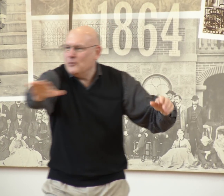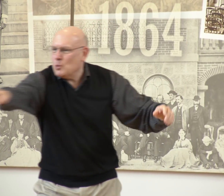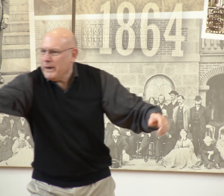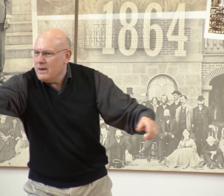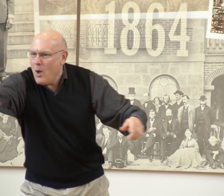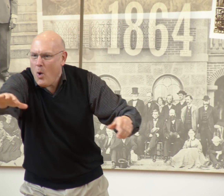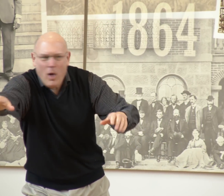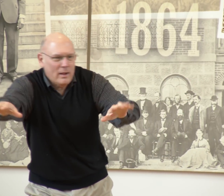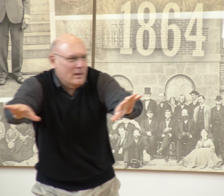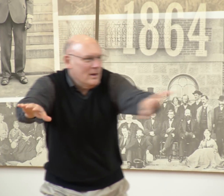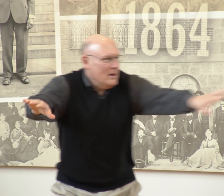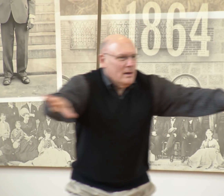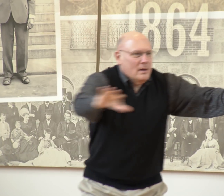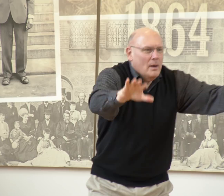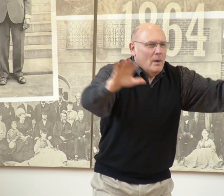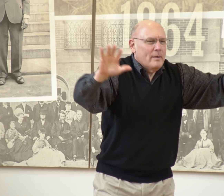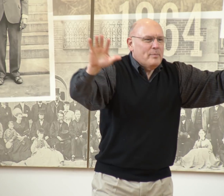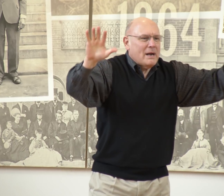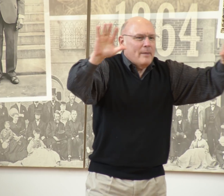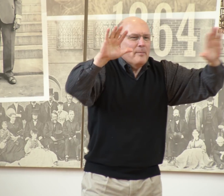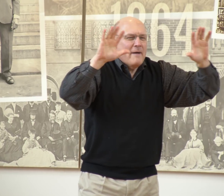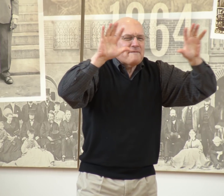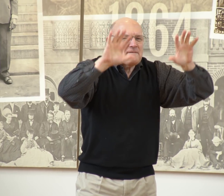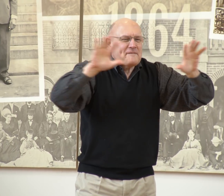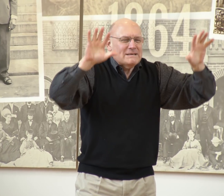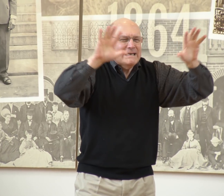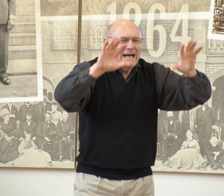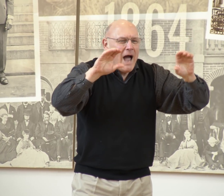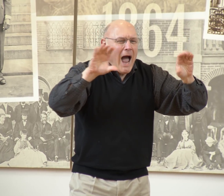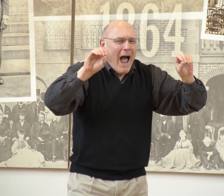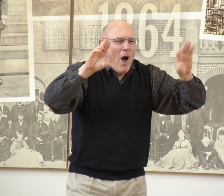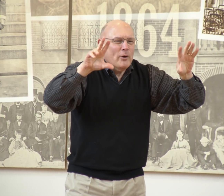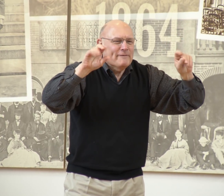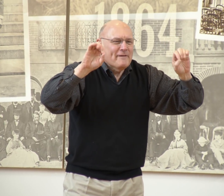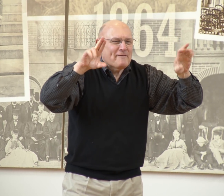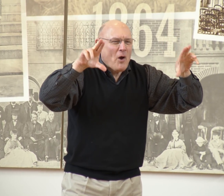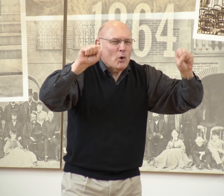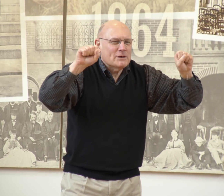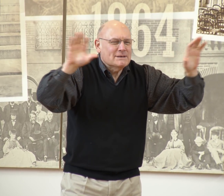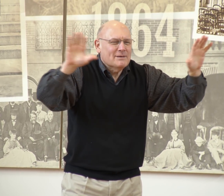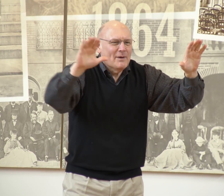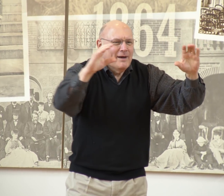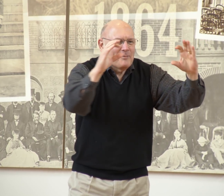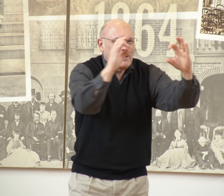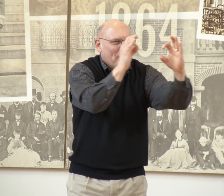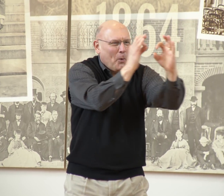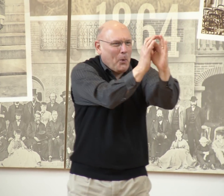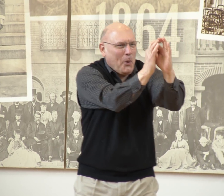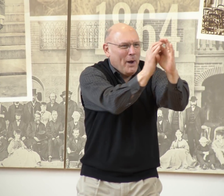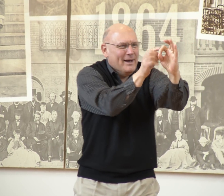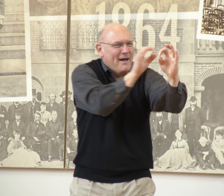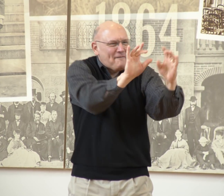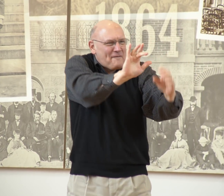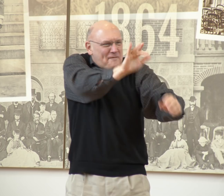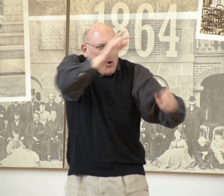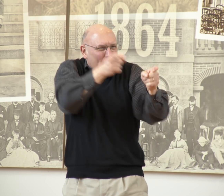sudden, all the people that were gathered around him were out of focus. And there